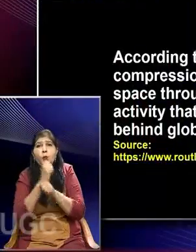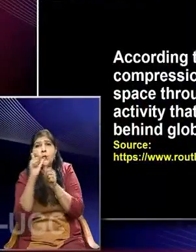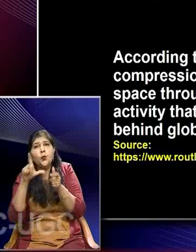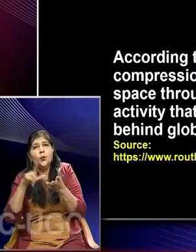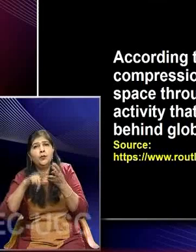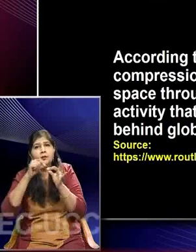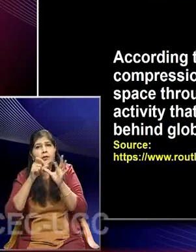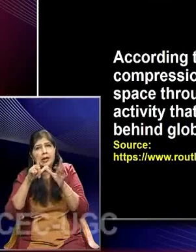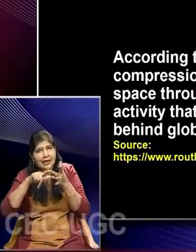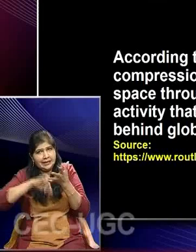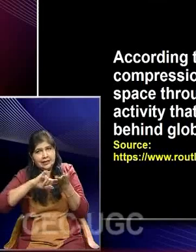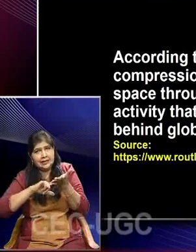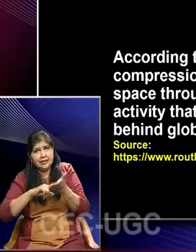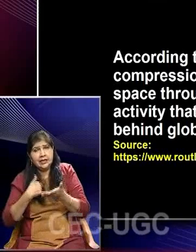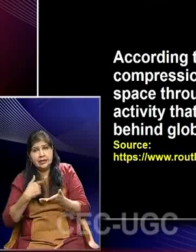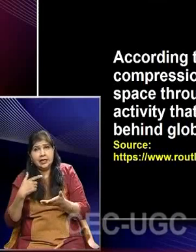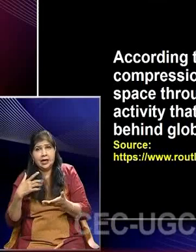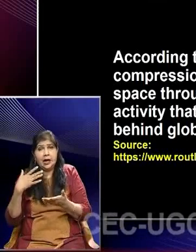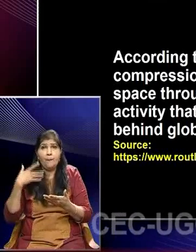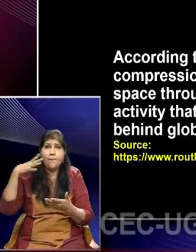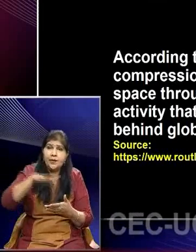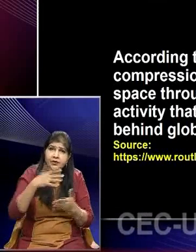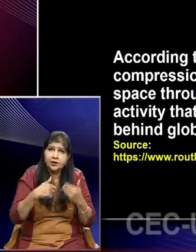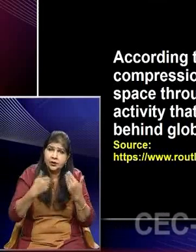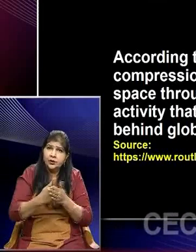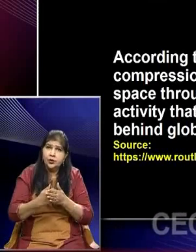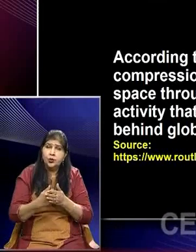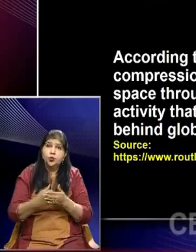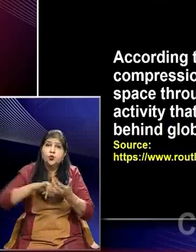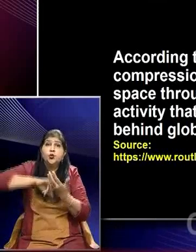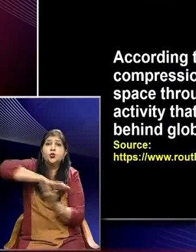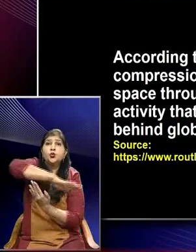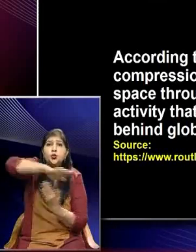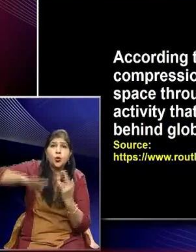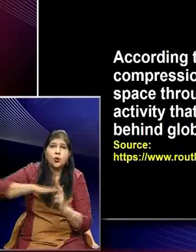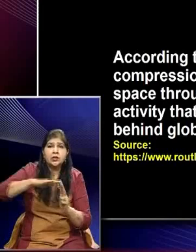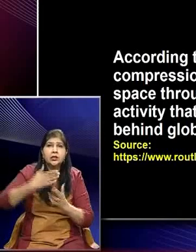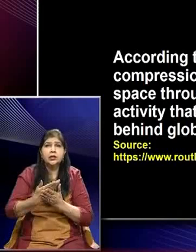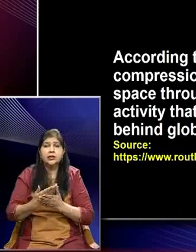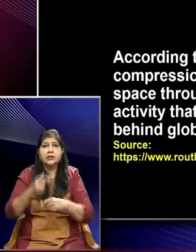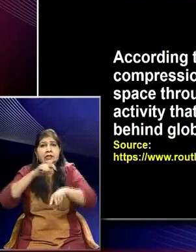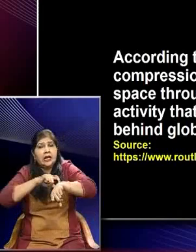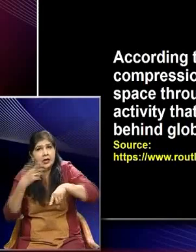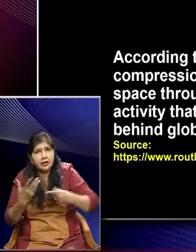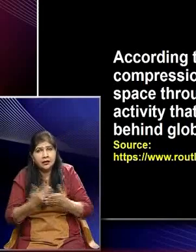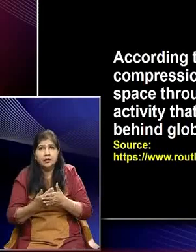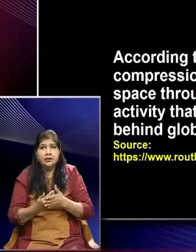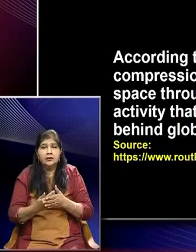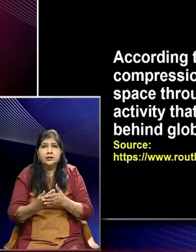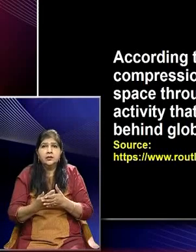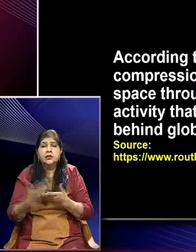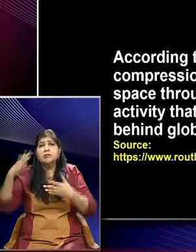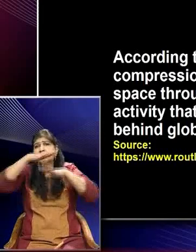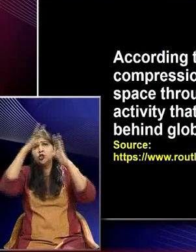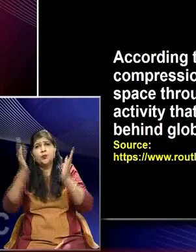globalization, it is compression of social, time,